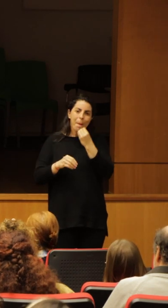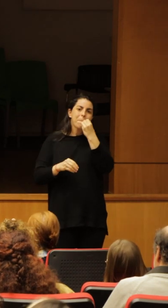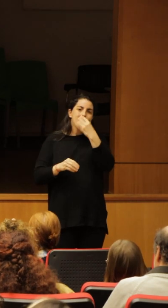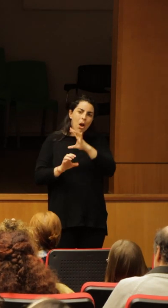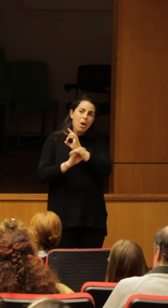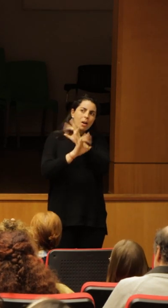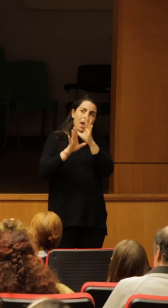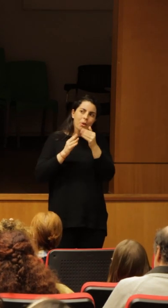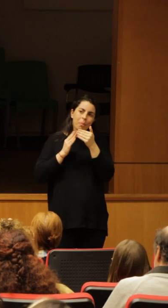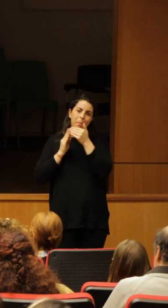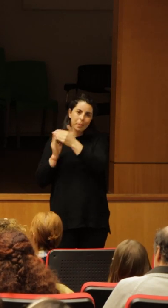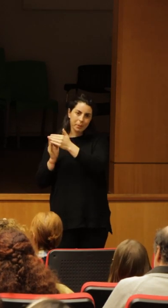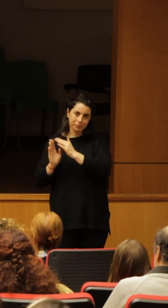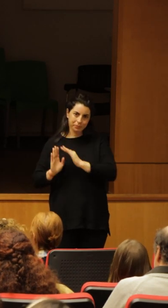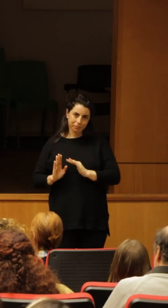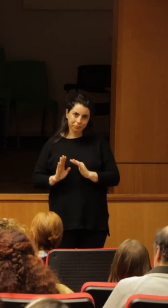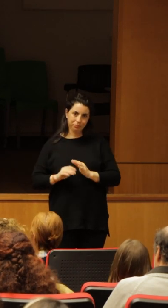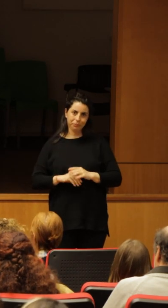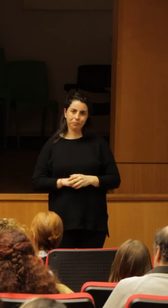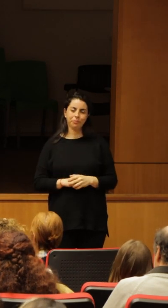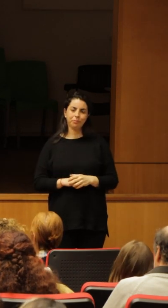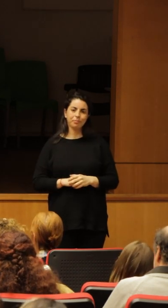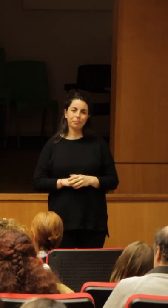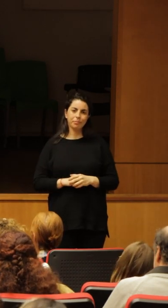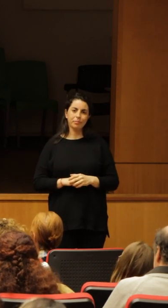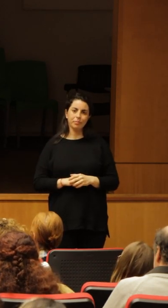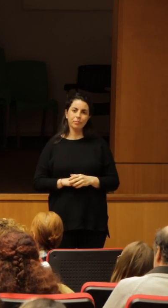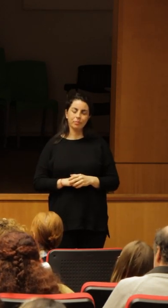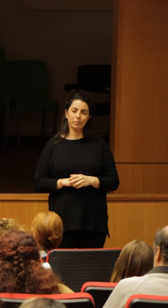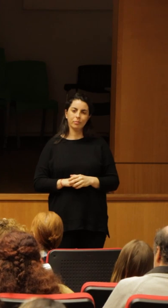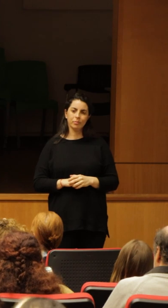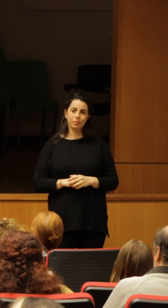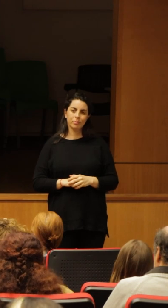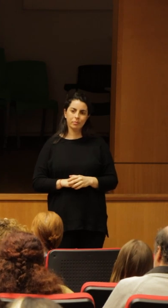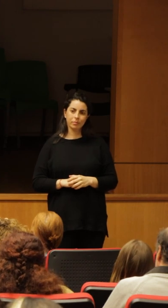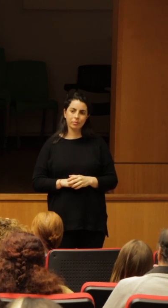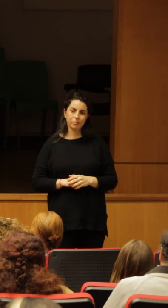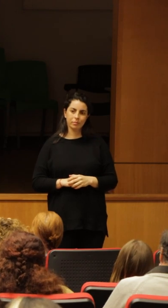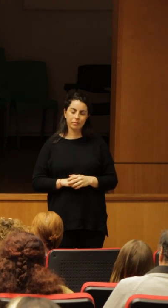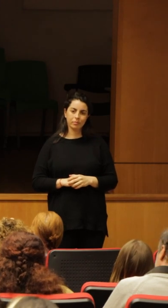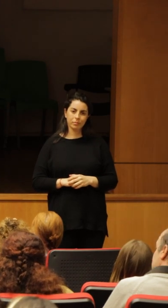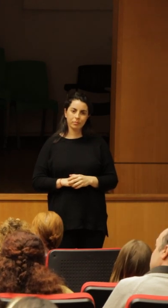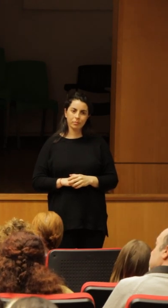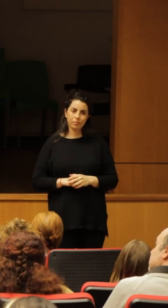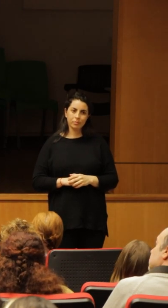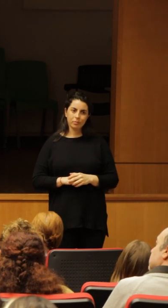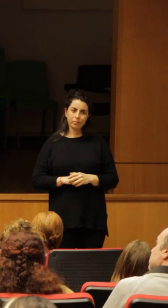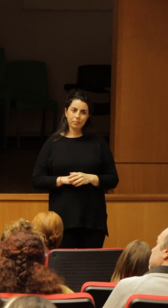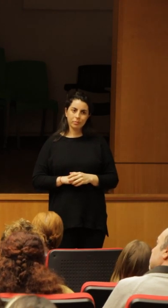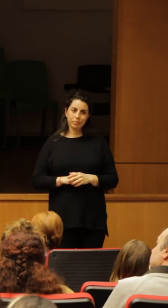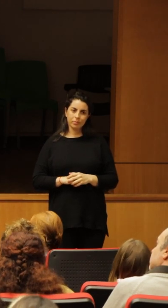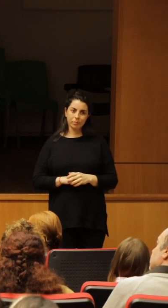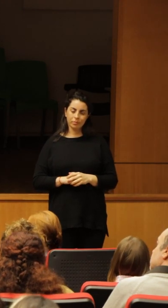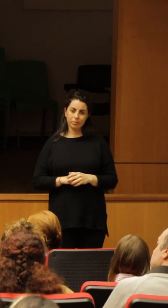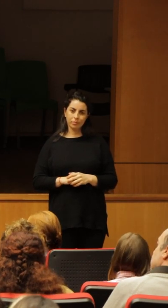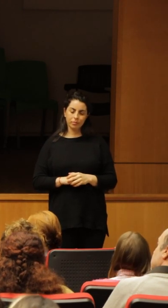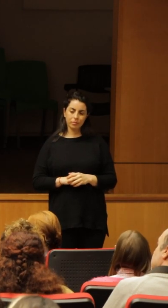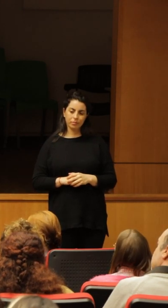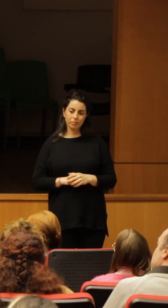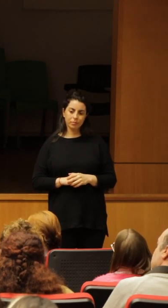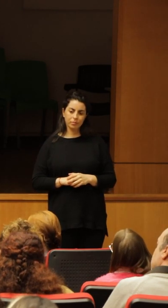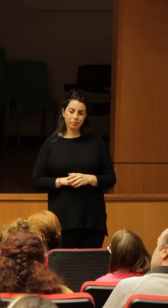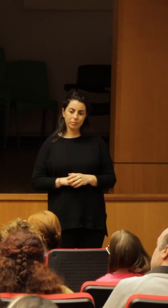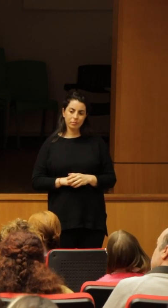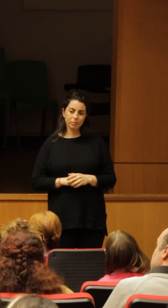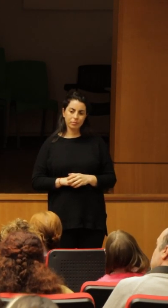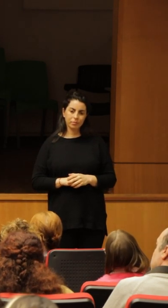Okay. Yeah. So he started trying to figure out what happened. Like, what is that happening? If there's hope